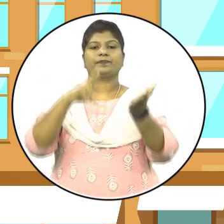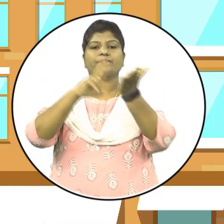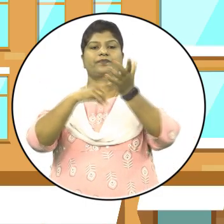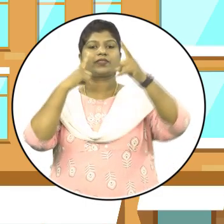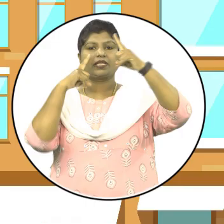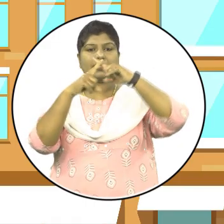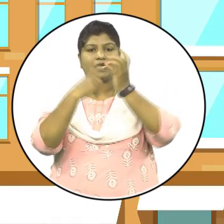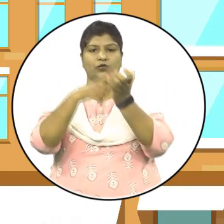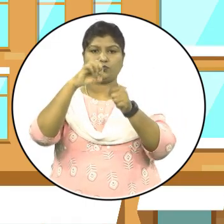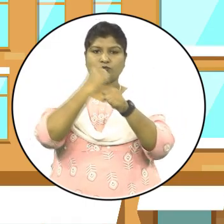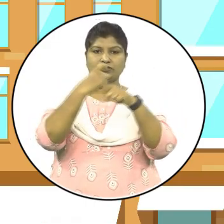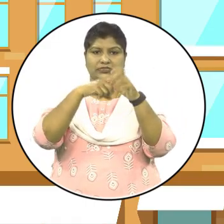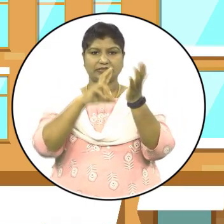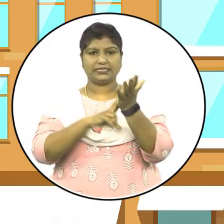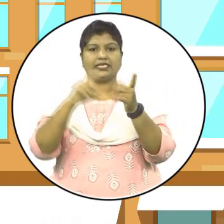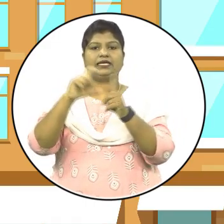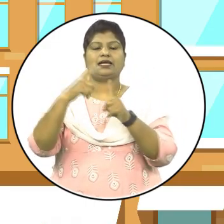nitrogen dioxide,